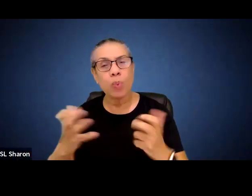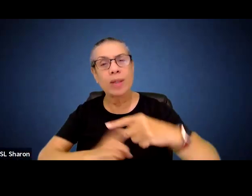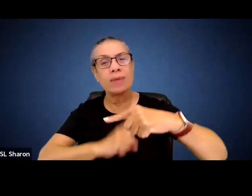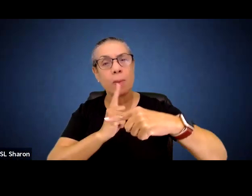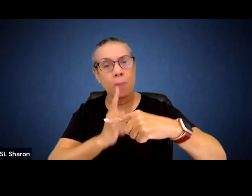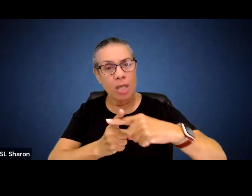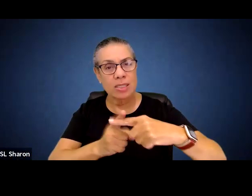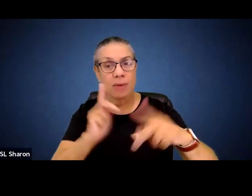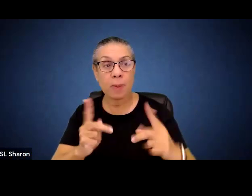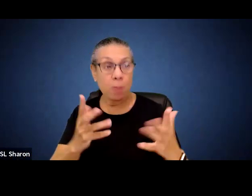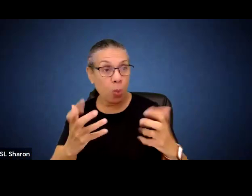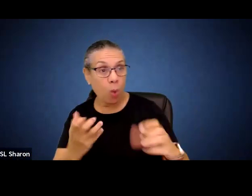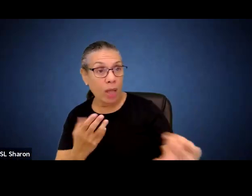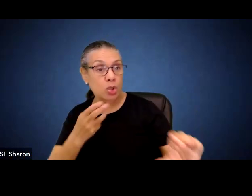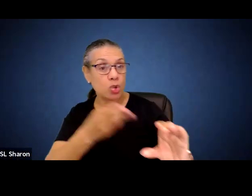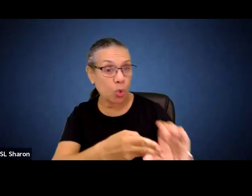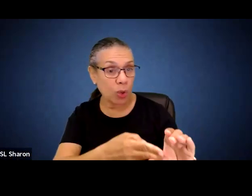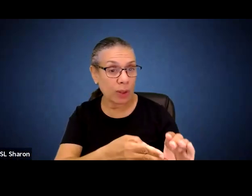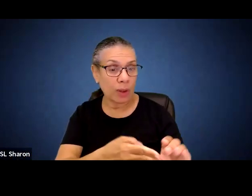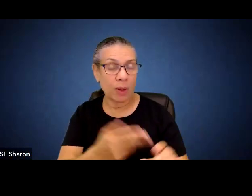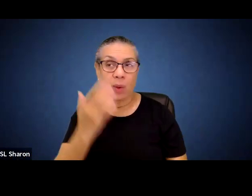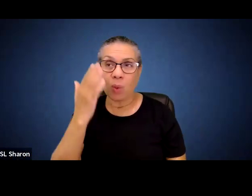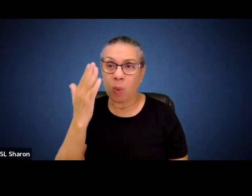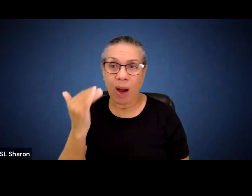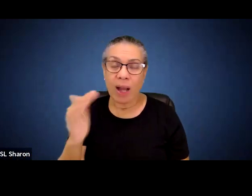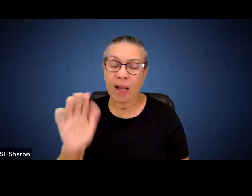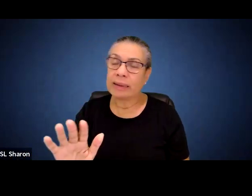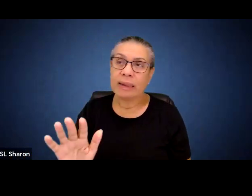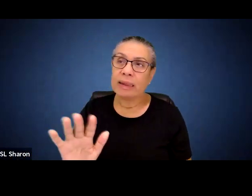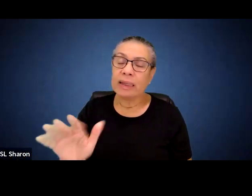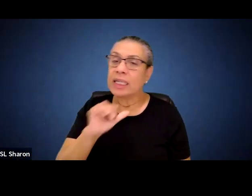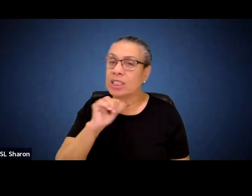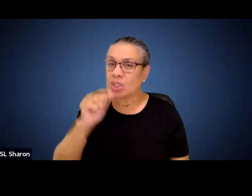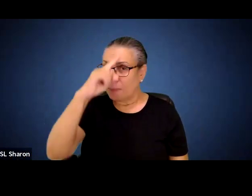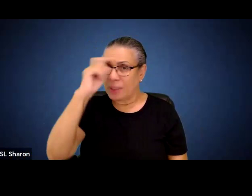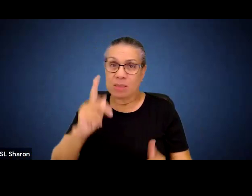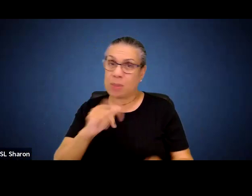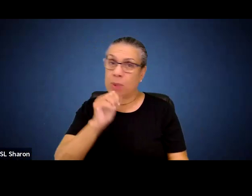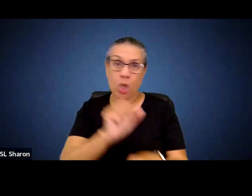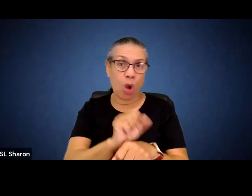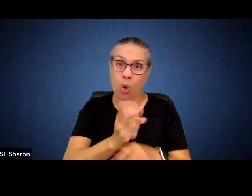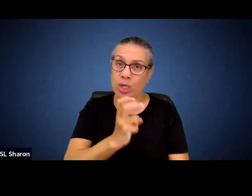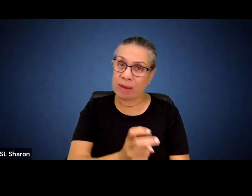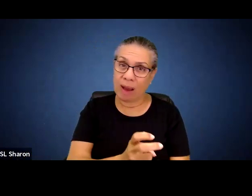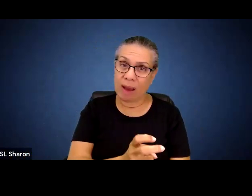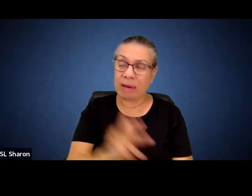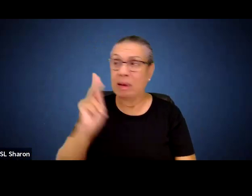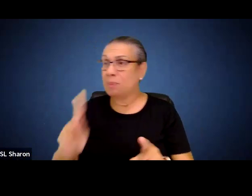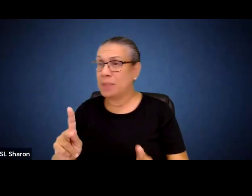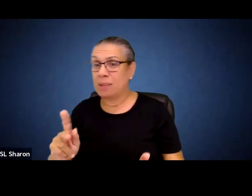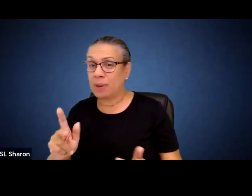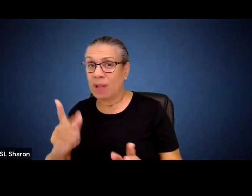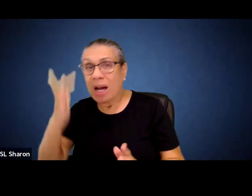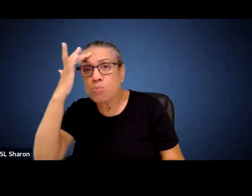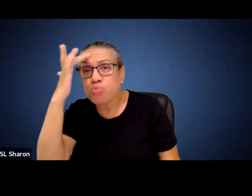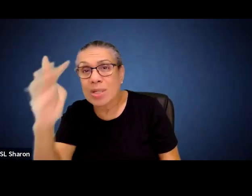people want to be a part of it and be there. Because it's not for a lack of people working really hard. It's not for a lack of having brilliant children, because we